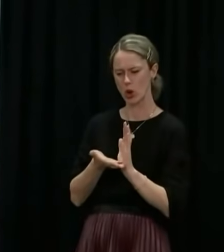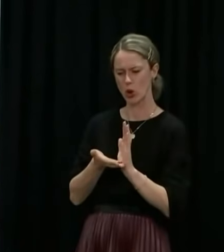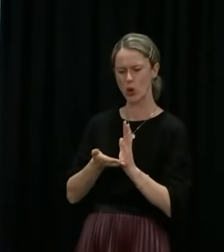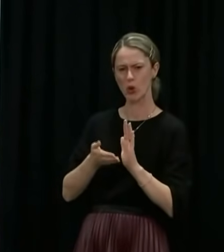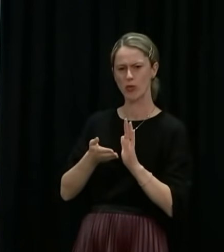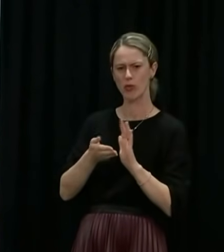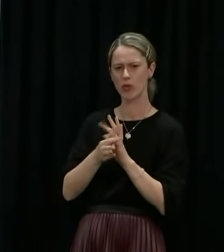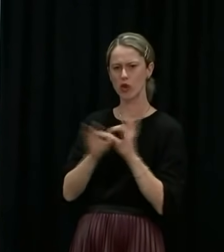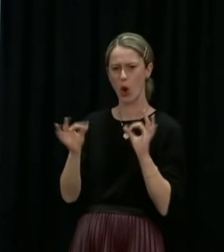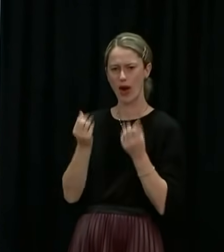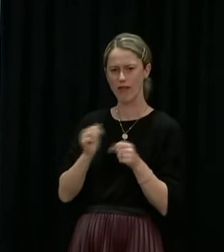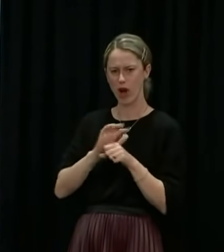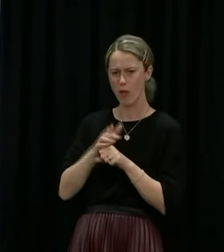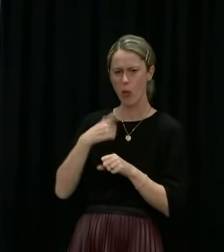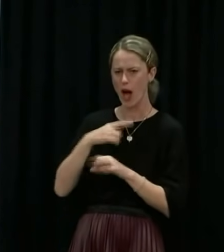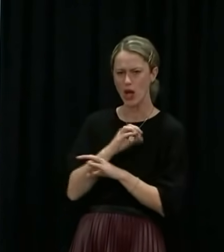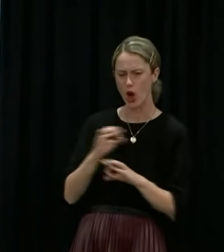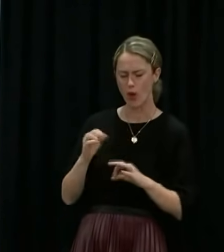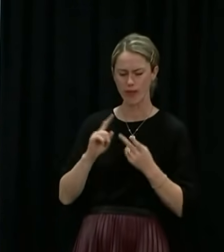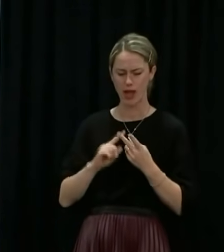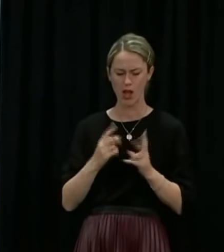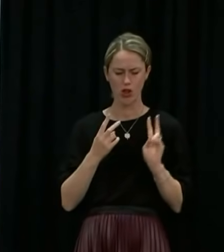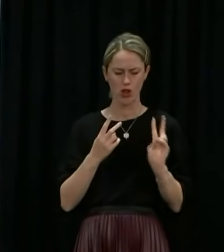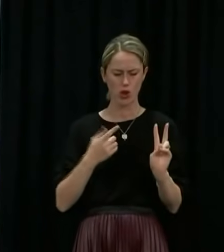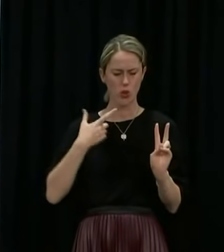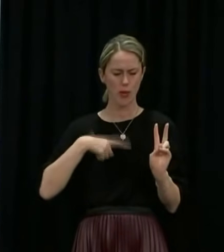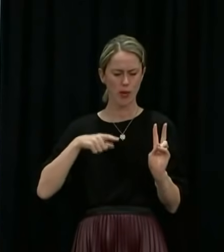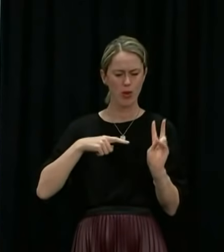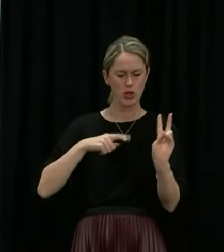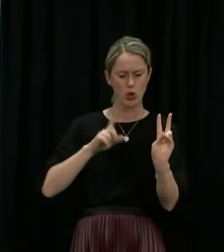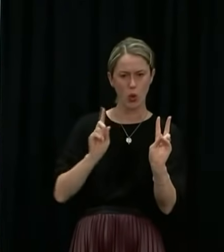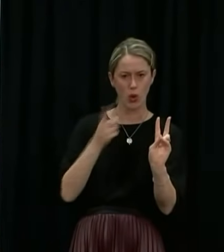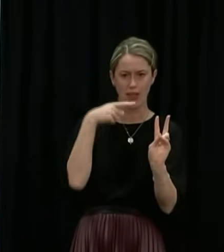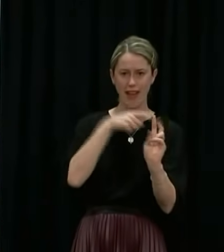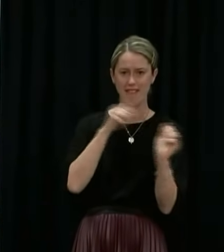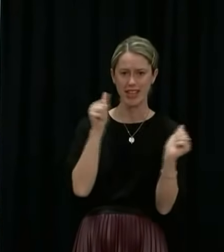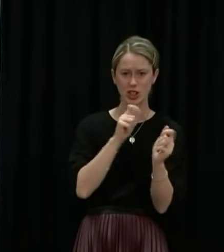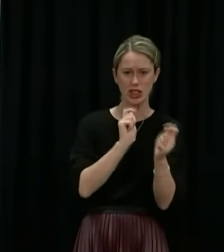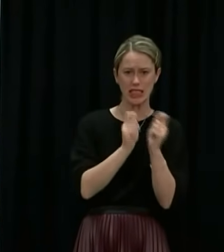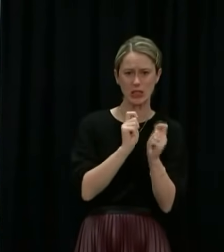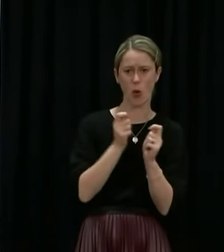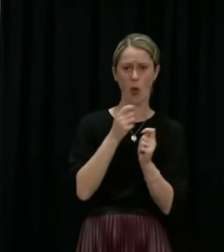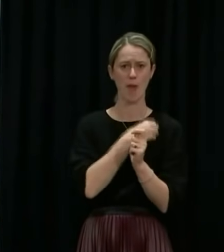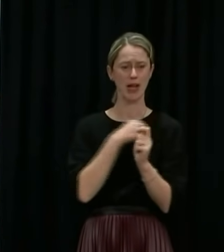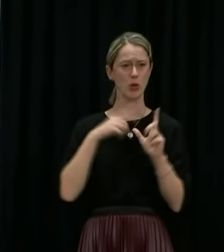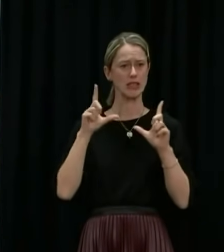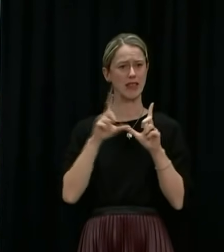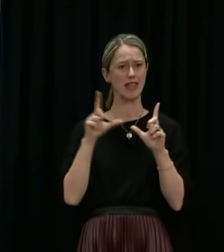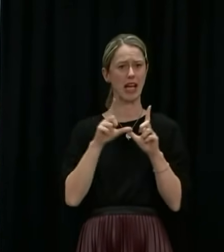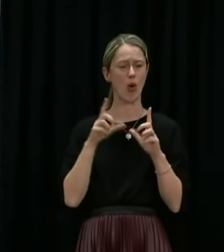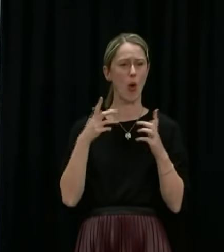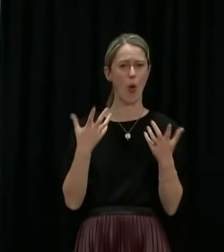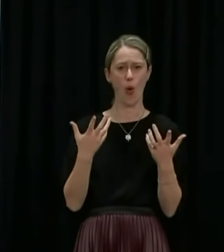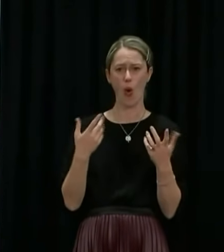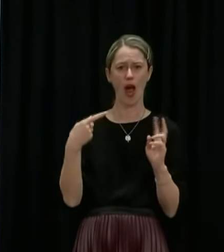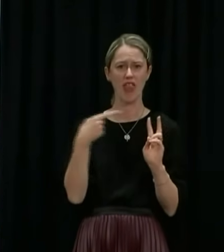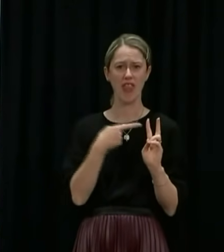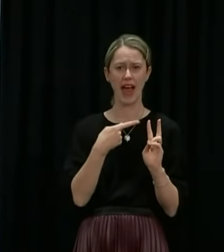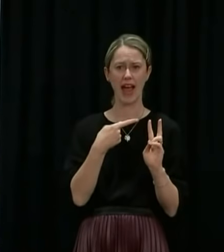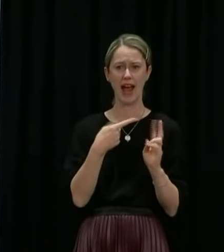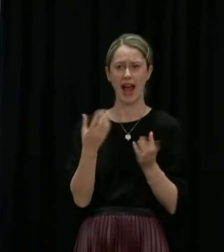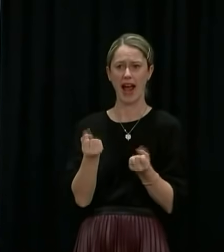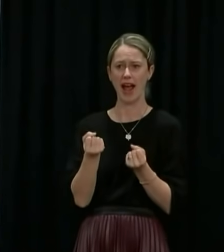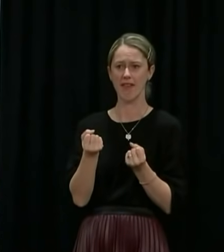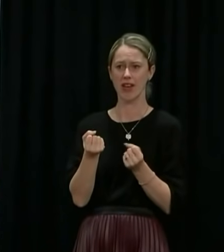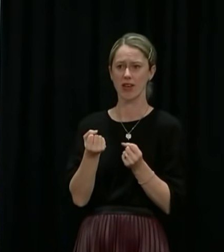women who went to Northland, if they had evidence of a test or the medical certificate saying no symptoms, or if they had indeed shown a negative